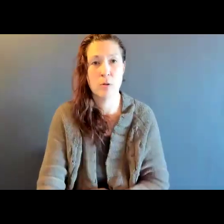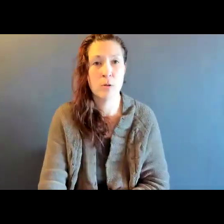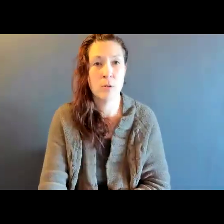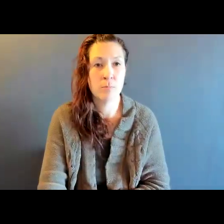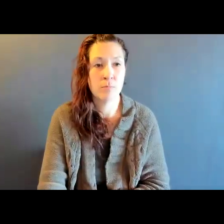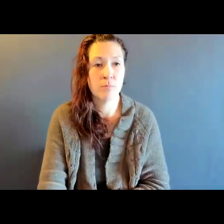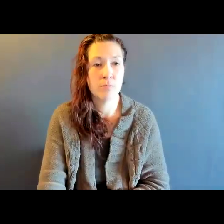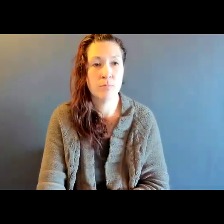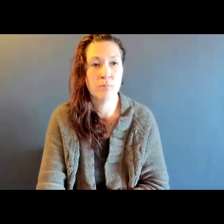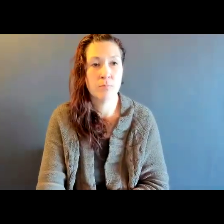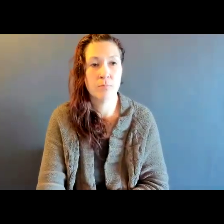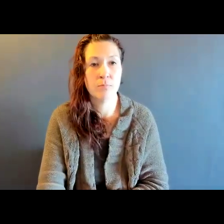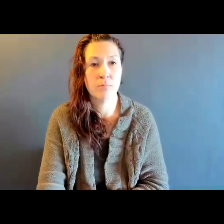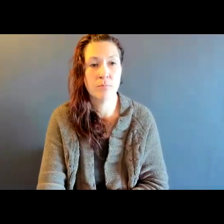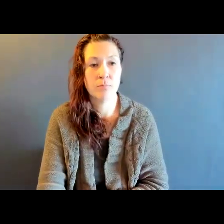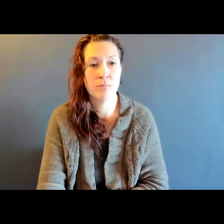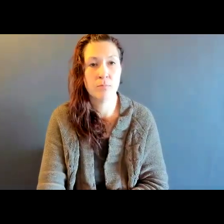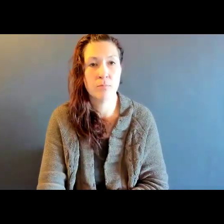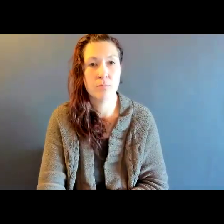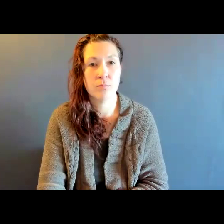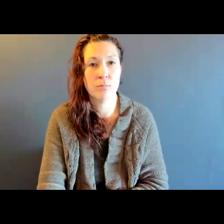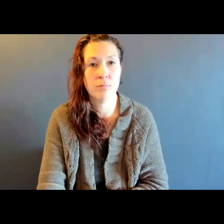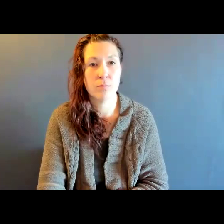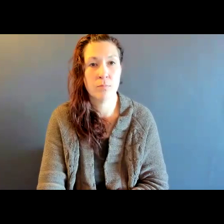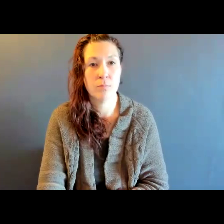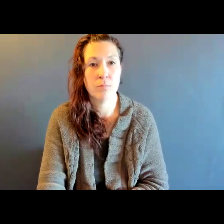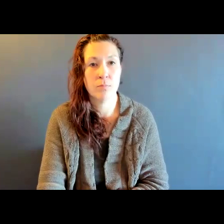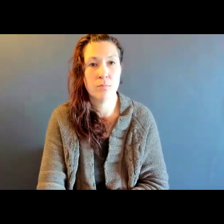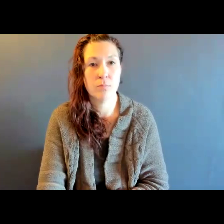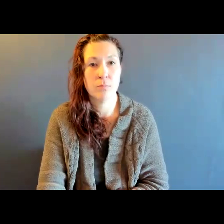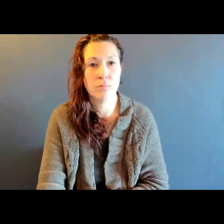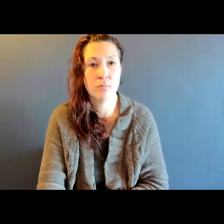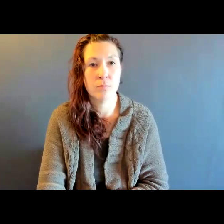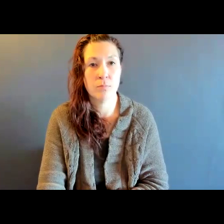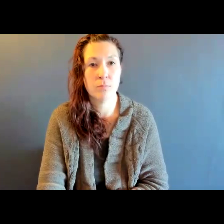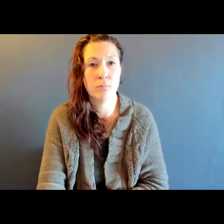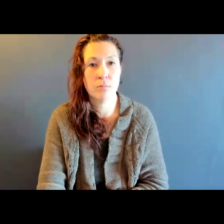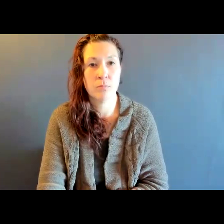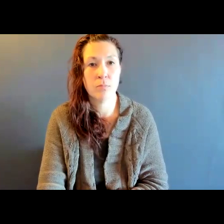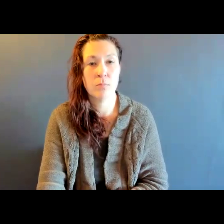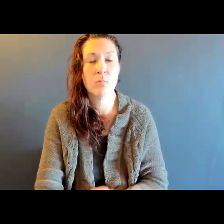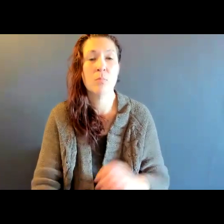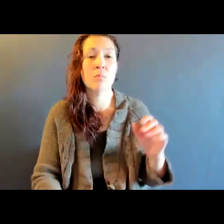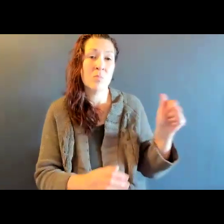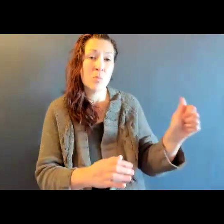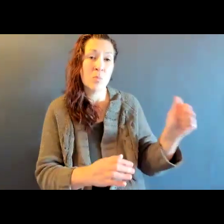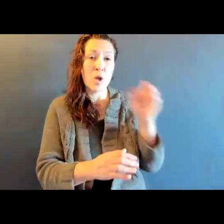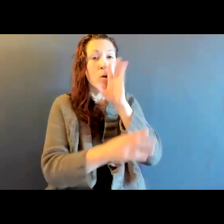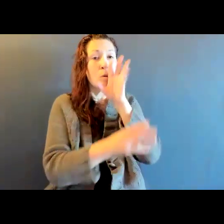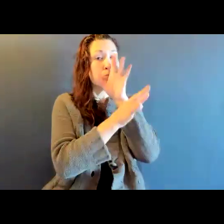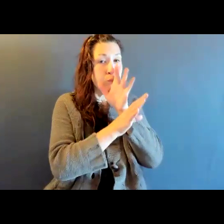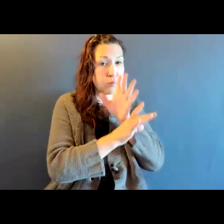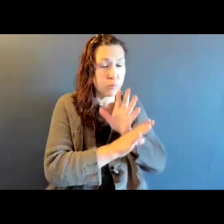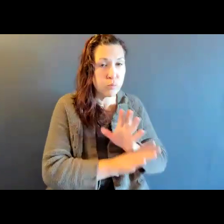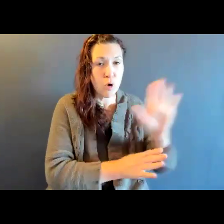Good evening, everyone. For the better flow of communication, she would rather read the entire document, and I will provide a side translation into English as